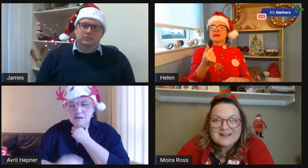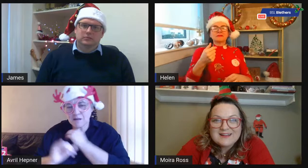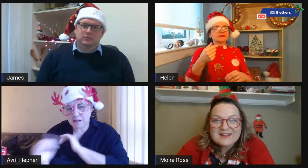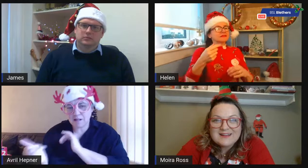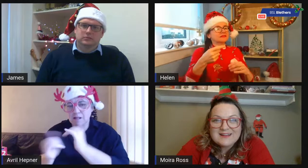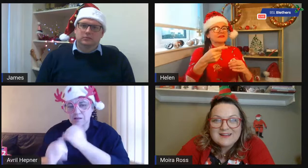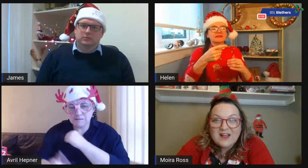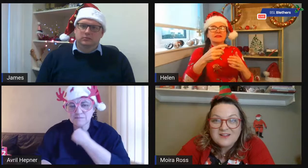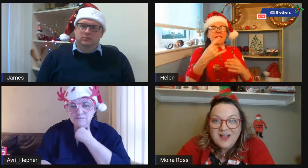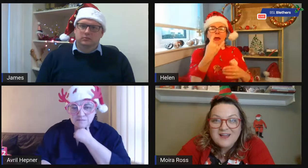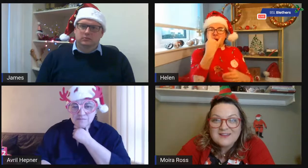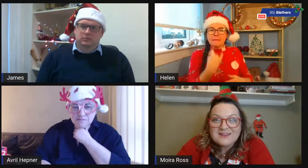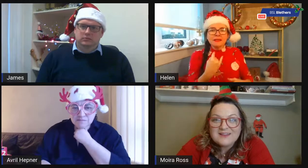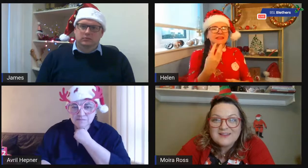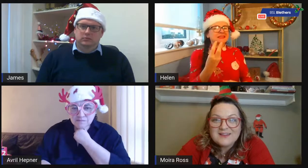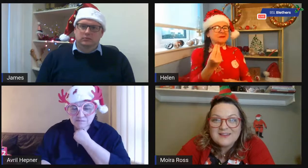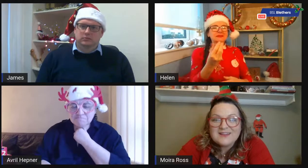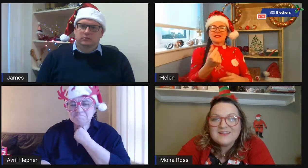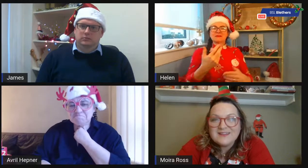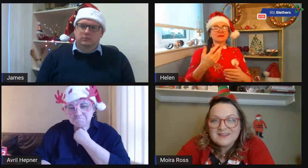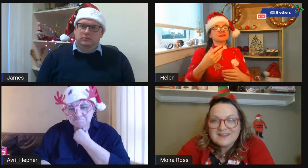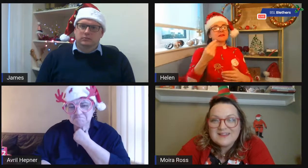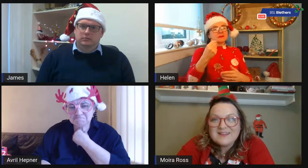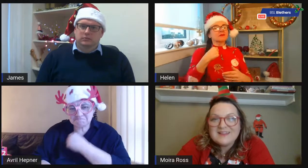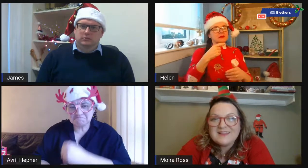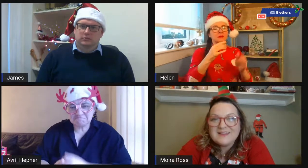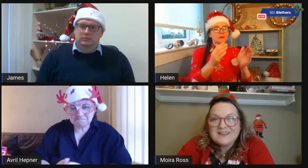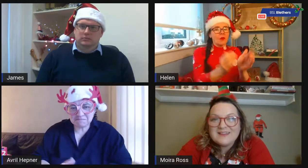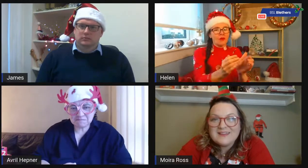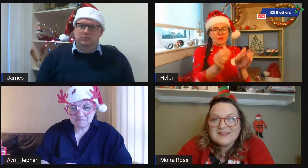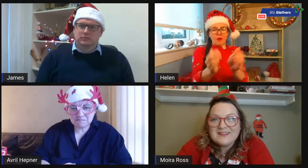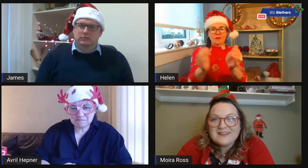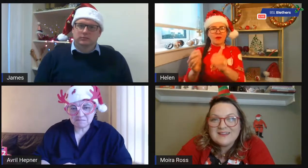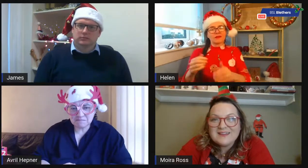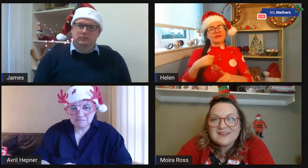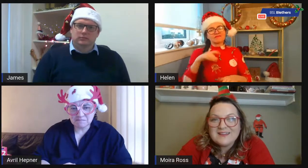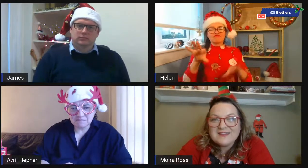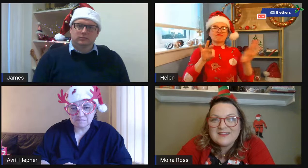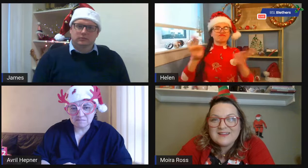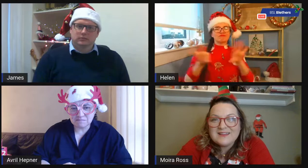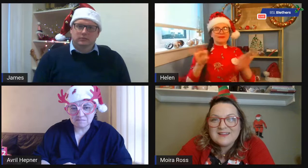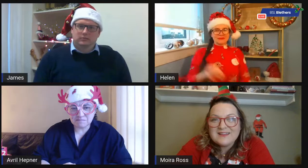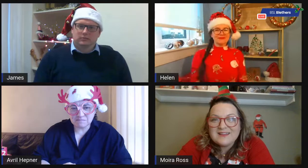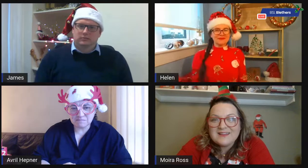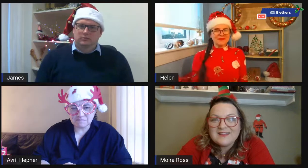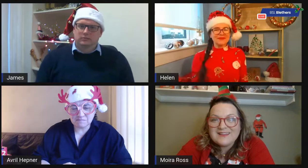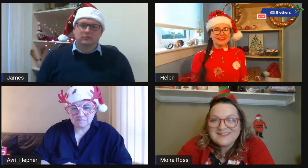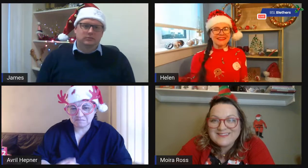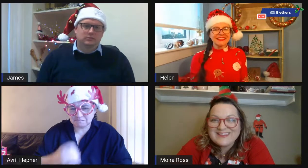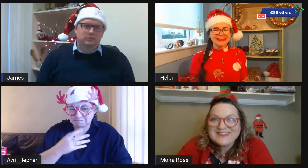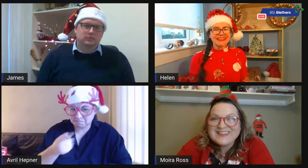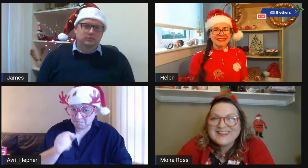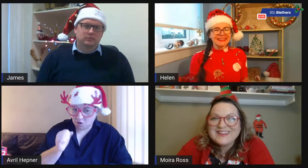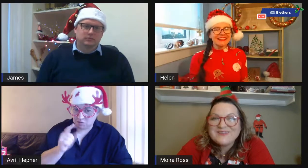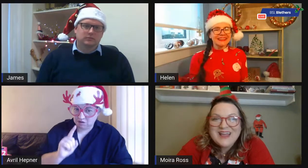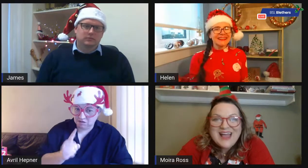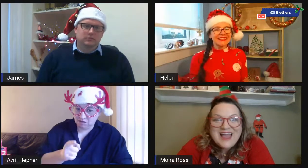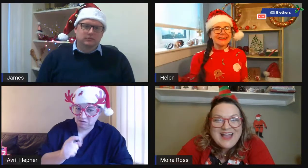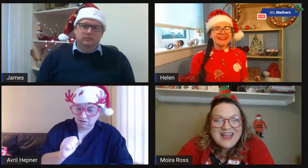Oh, sometimes on Christmas Day, we'll have ham, maybe have salmon, maybe have different things. We sometimes have a selection